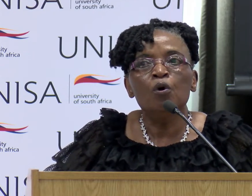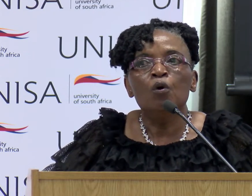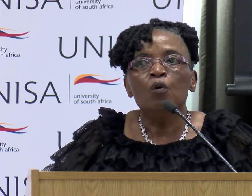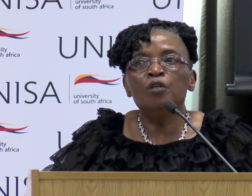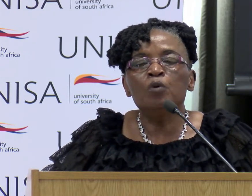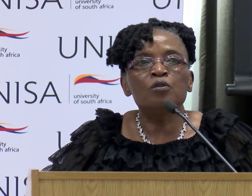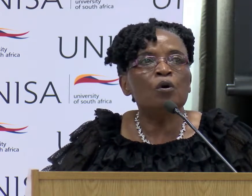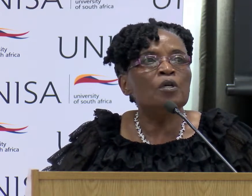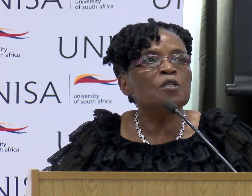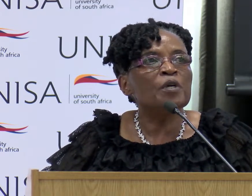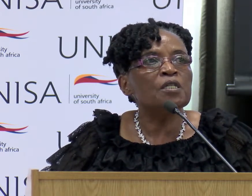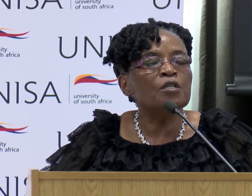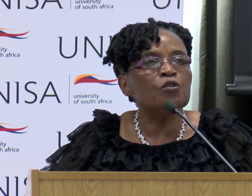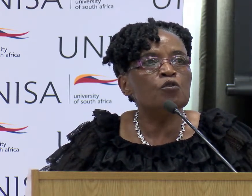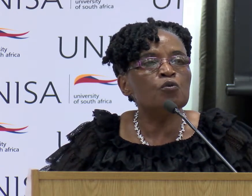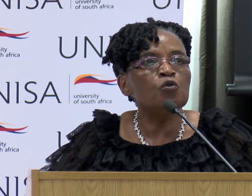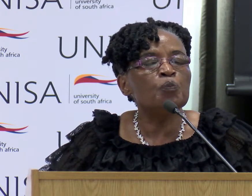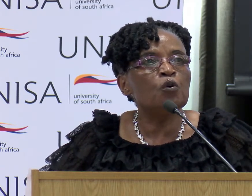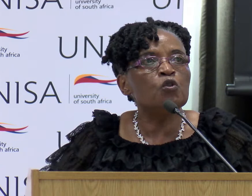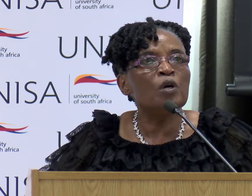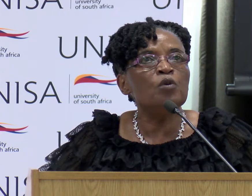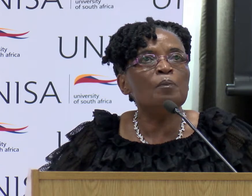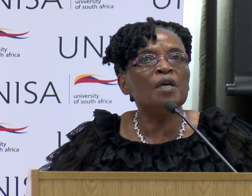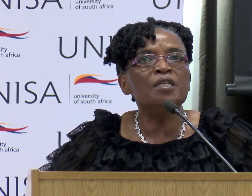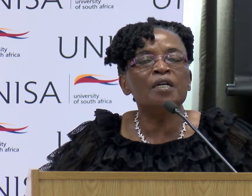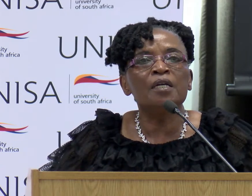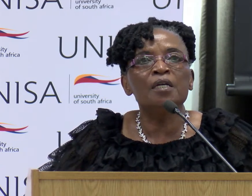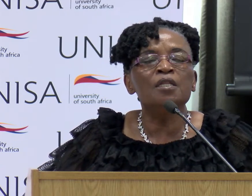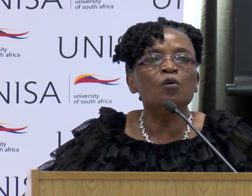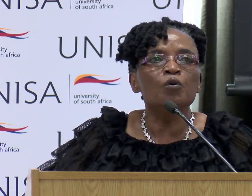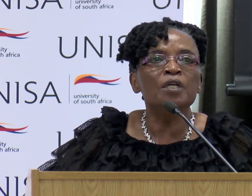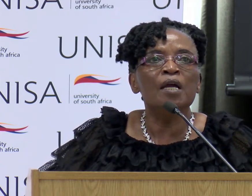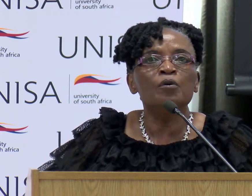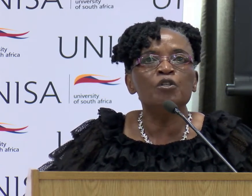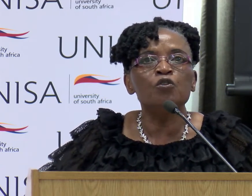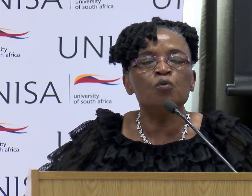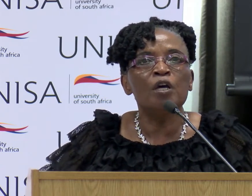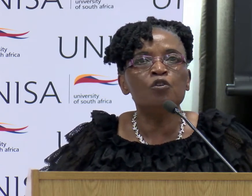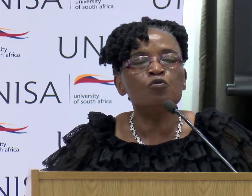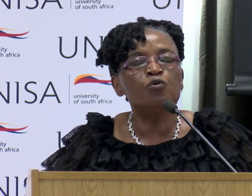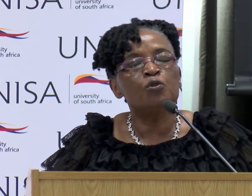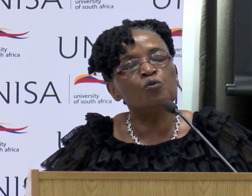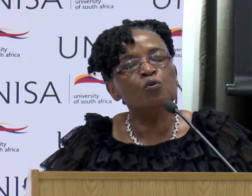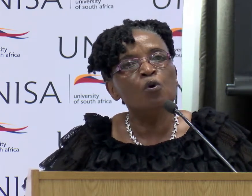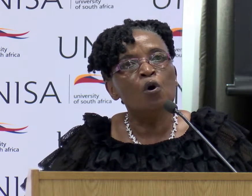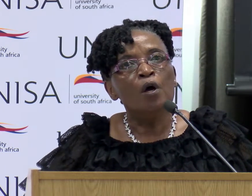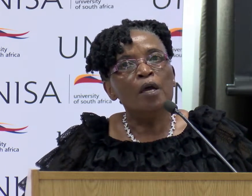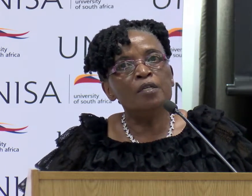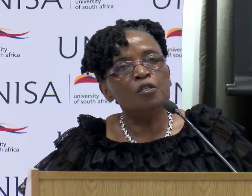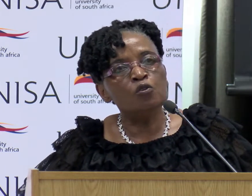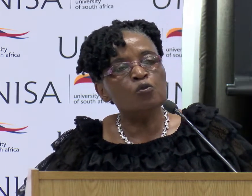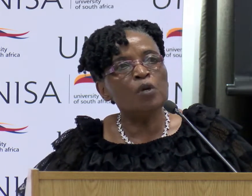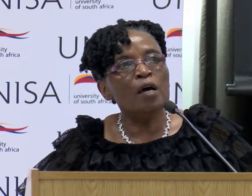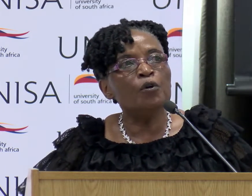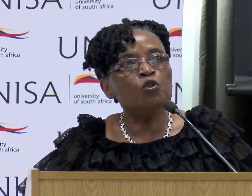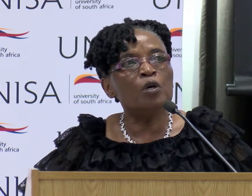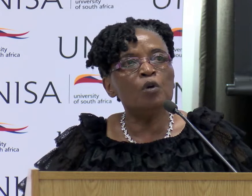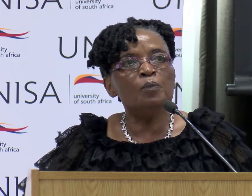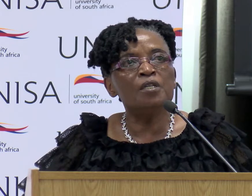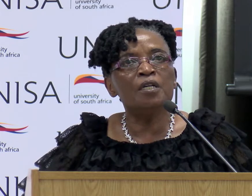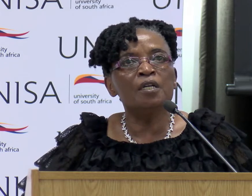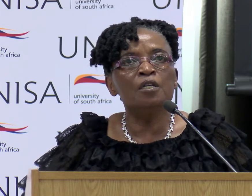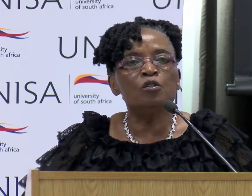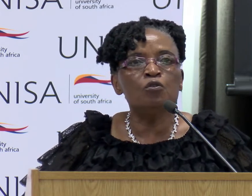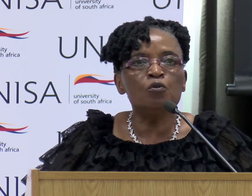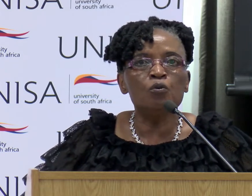Sesotho. It was called Special Sesotho because when you were majoring in the Nguni languages, you had to do a Sesotho language. When